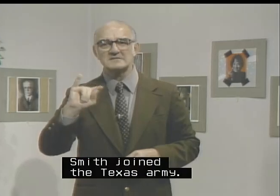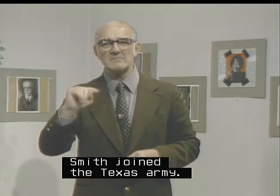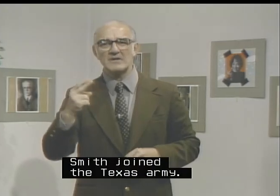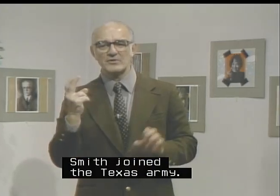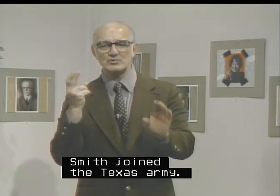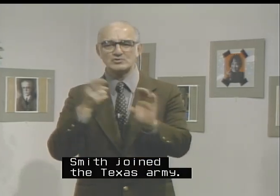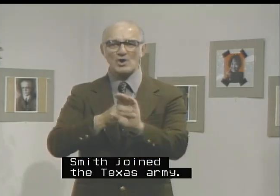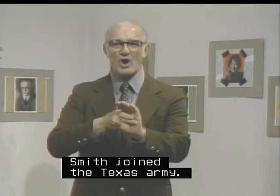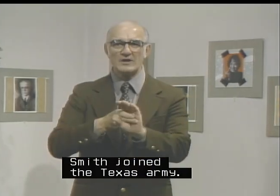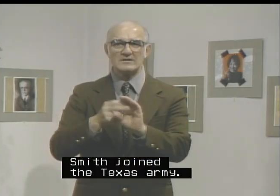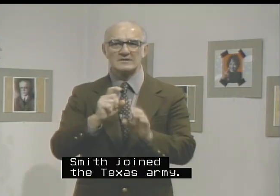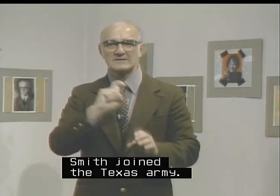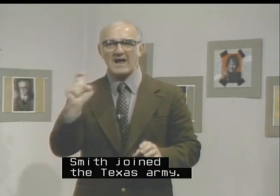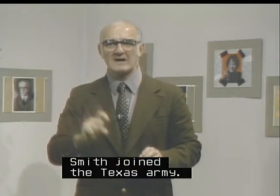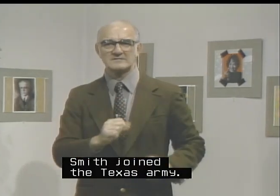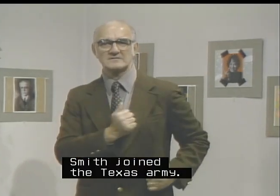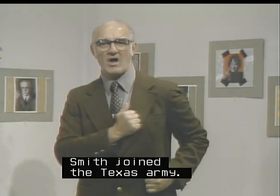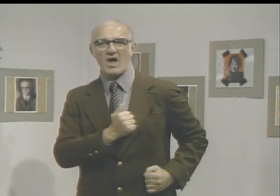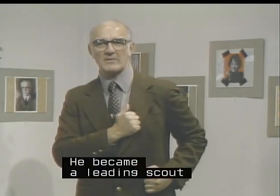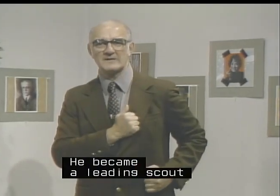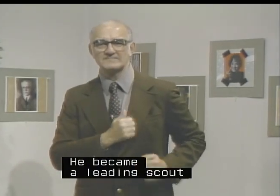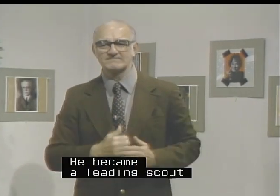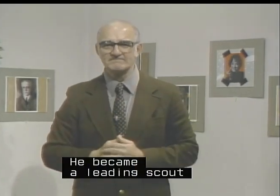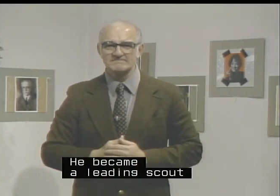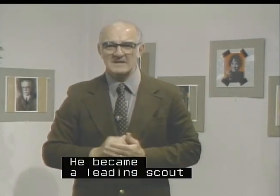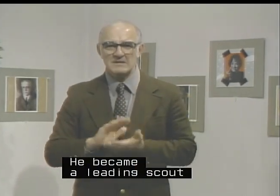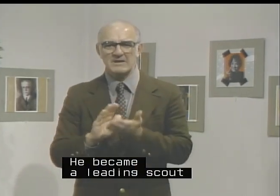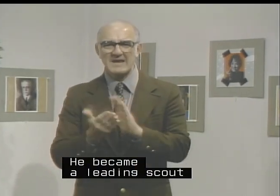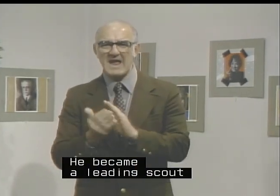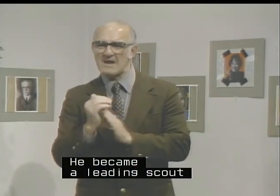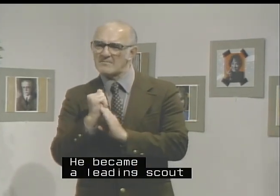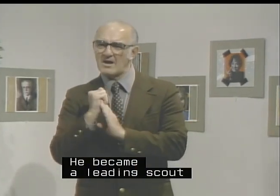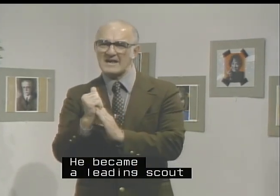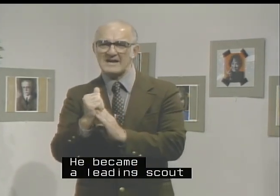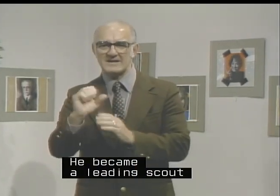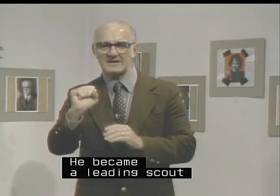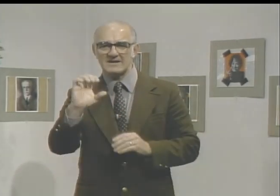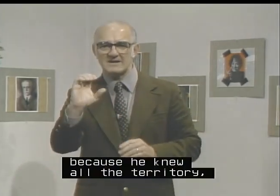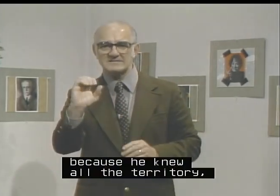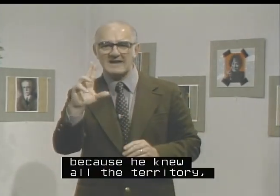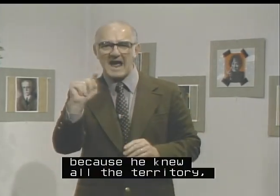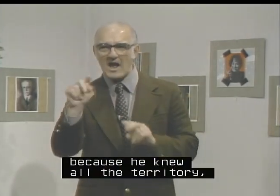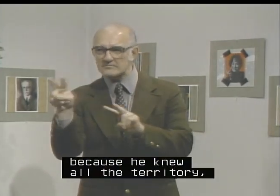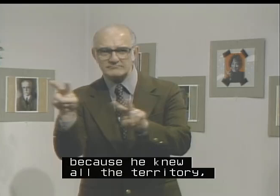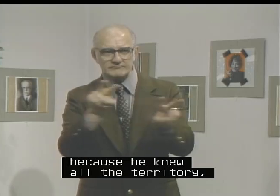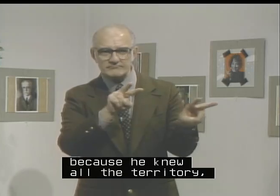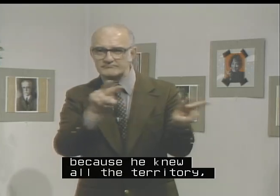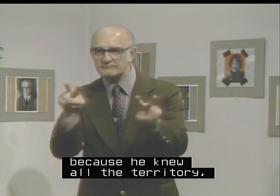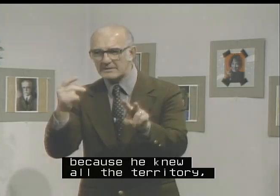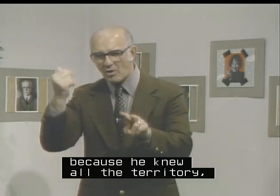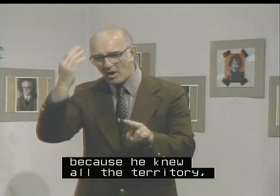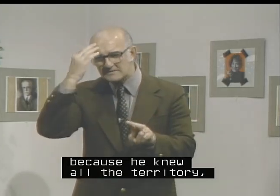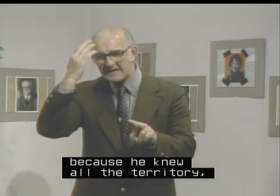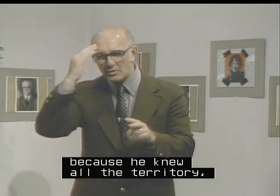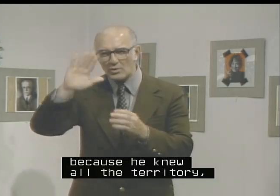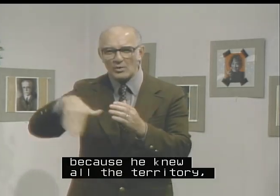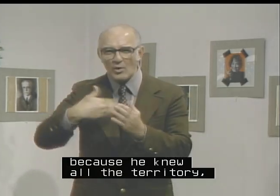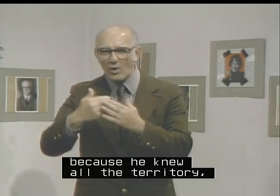Smith joined the Texas Army. He became a leading scout because he knew all